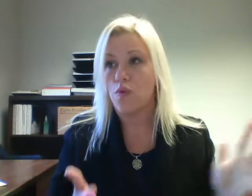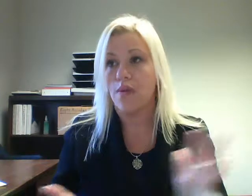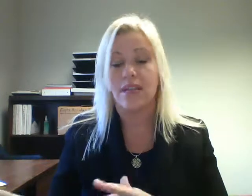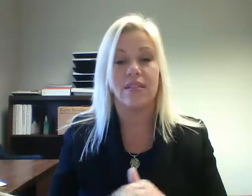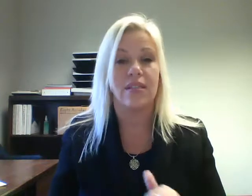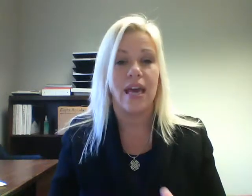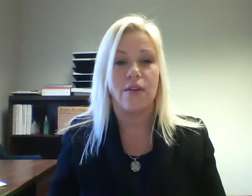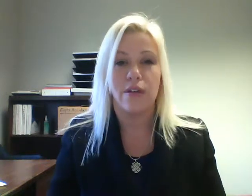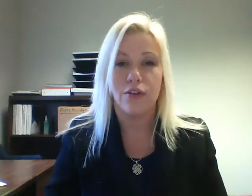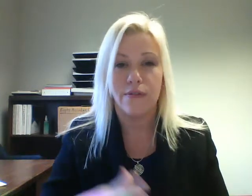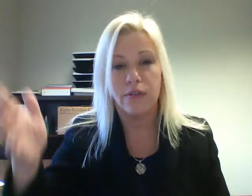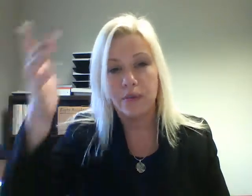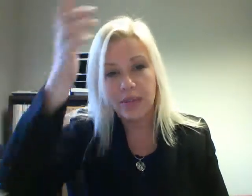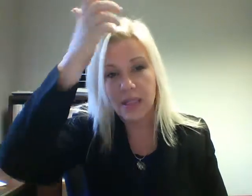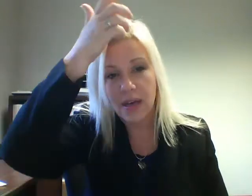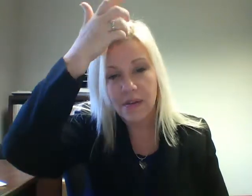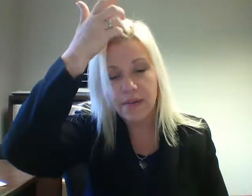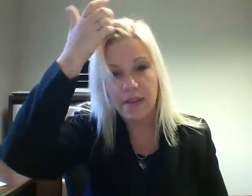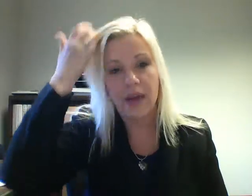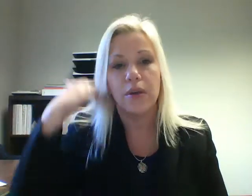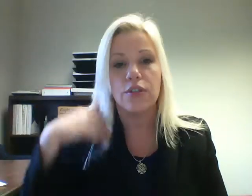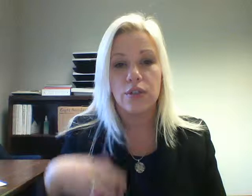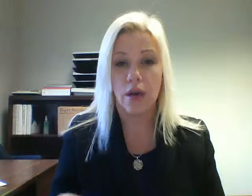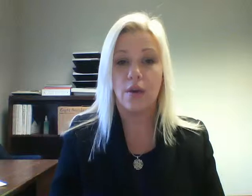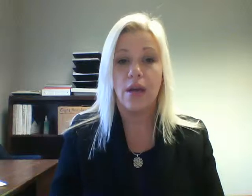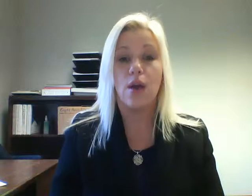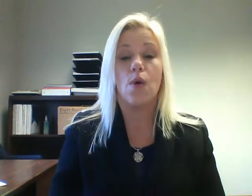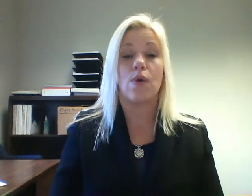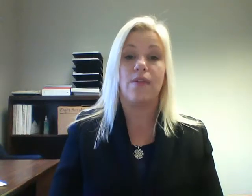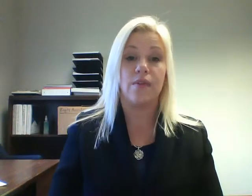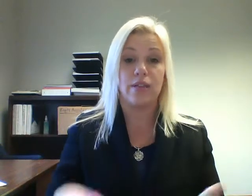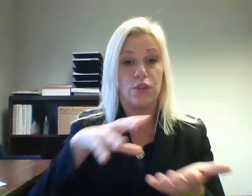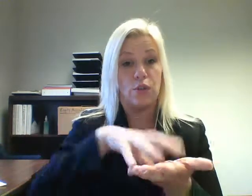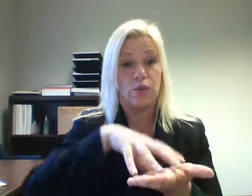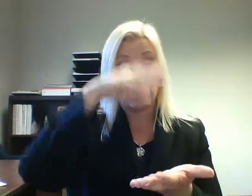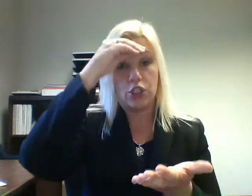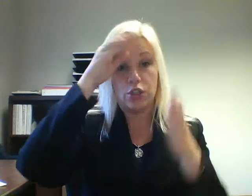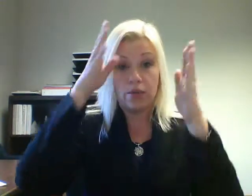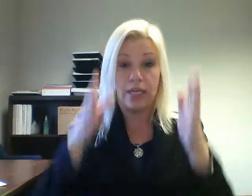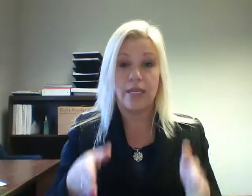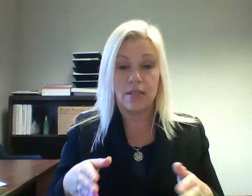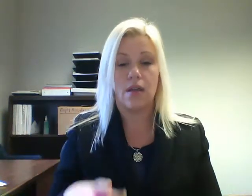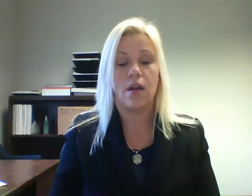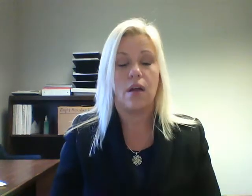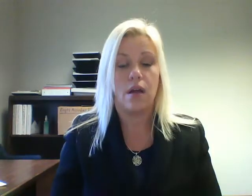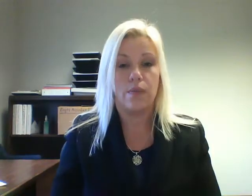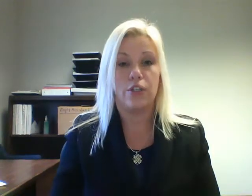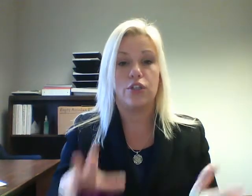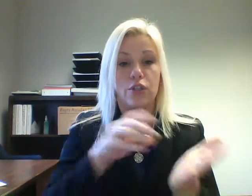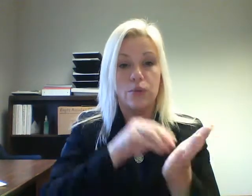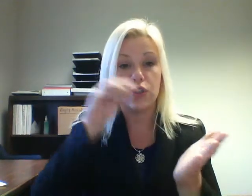run things together. It's your fluency of the language. So rather than do student, we just do